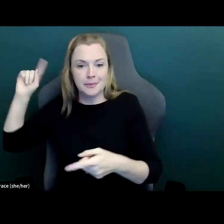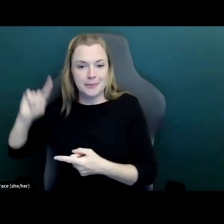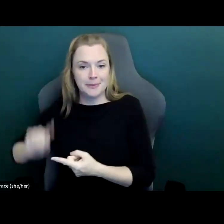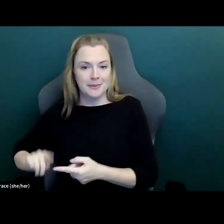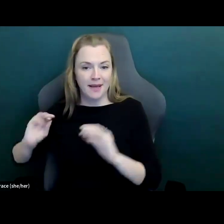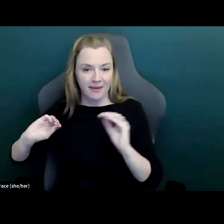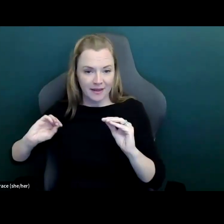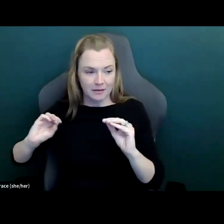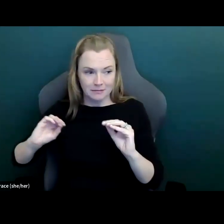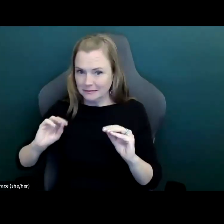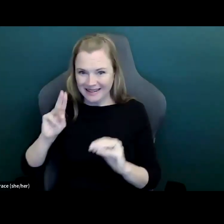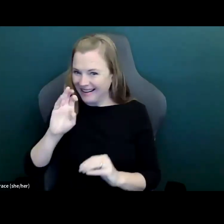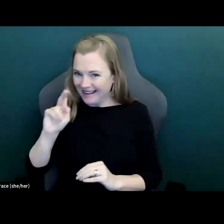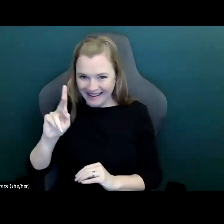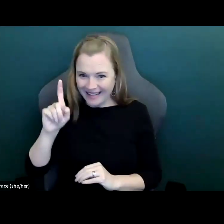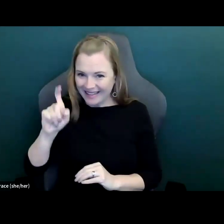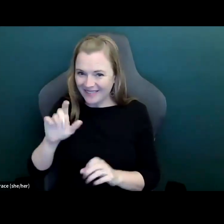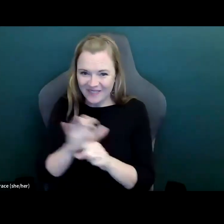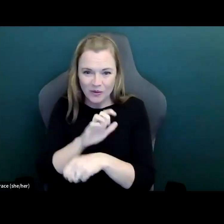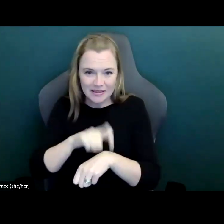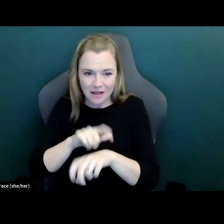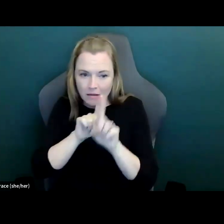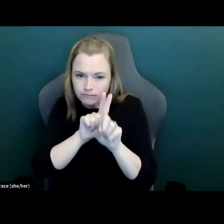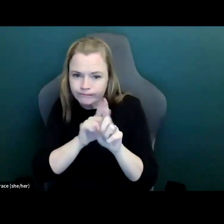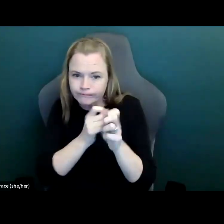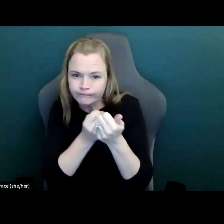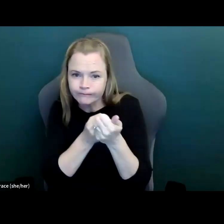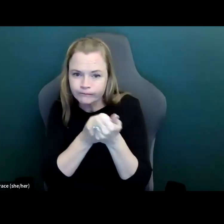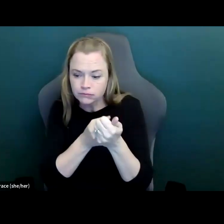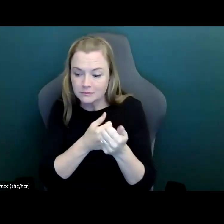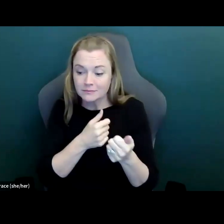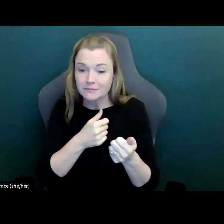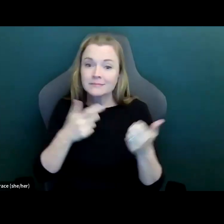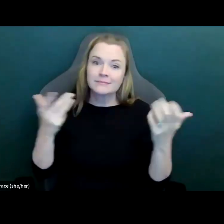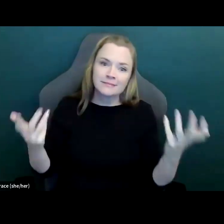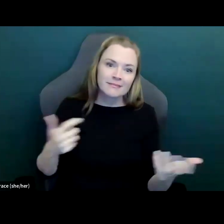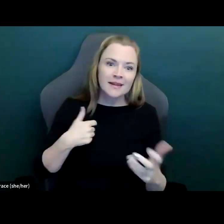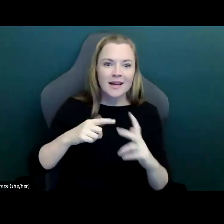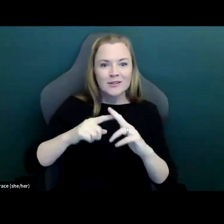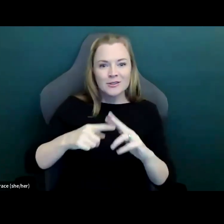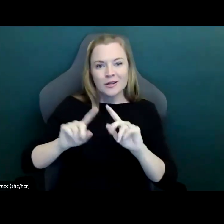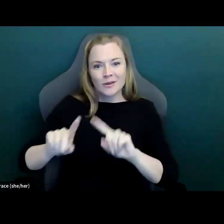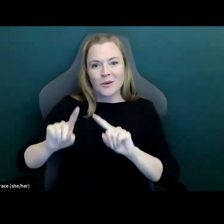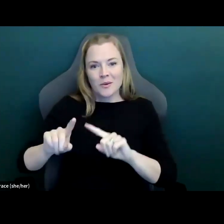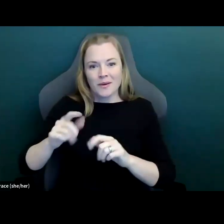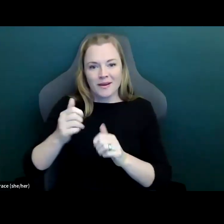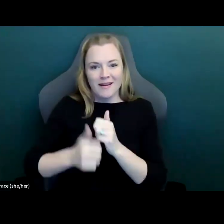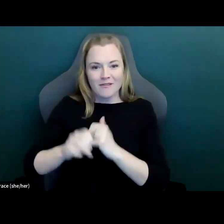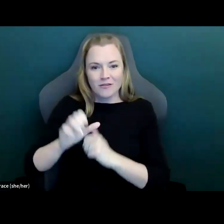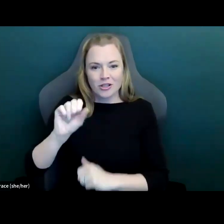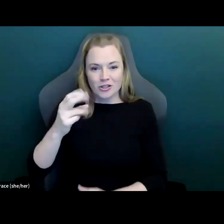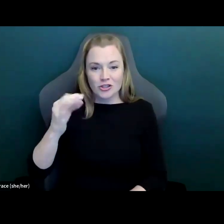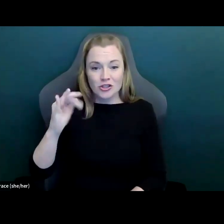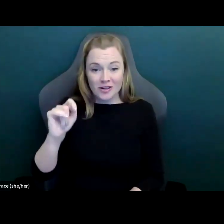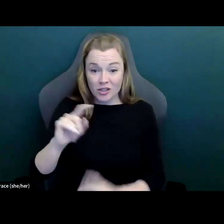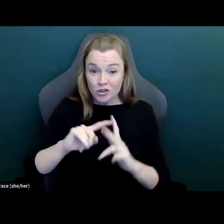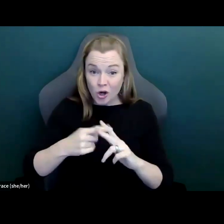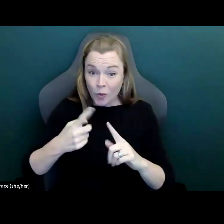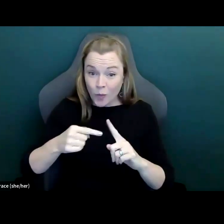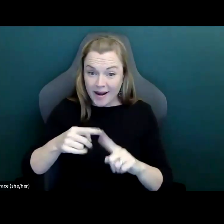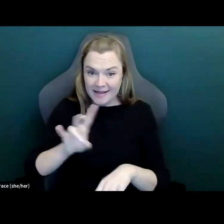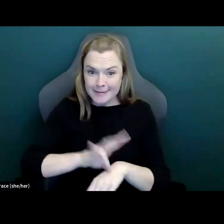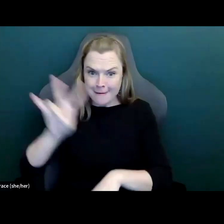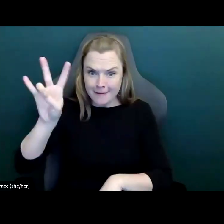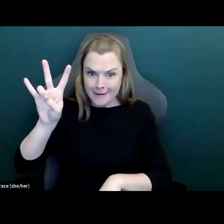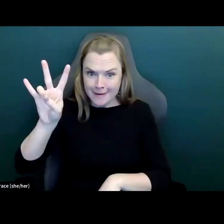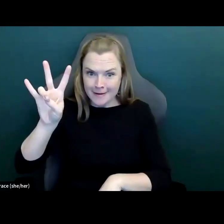still needed almost full-time support. So I started going in for every shift, which started, thank you, at 7 a.m. And